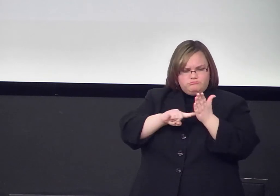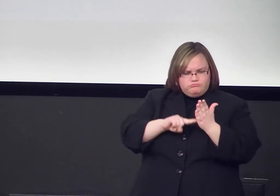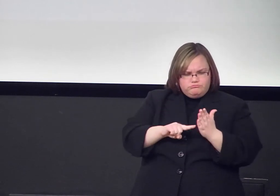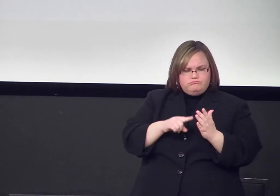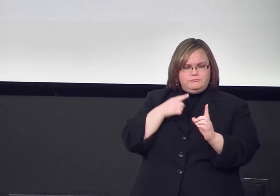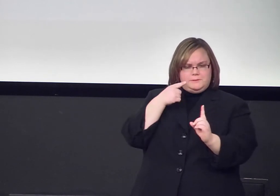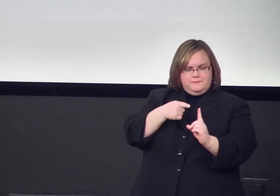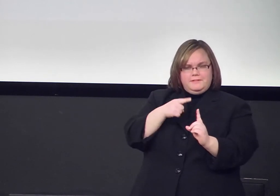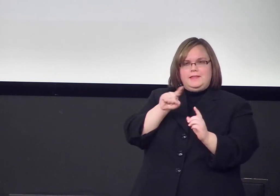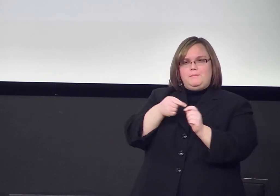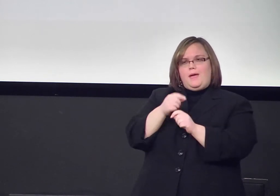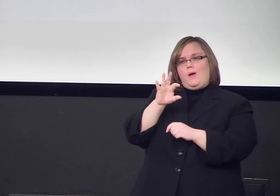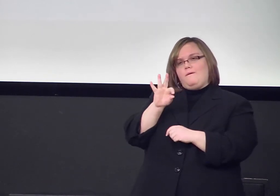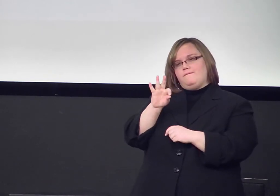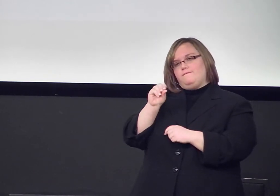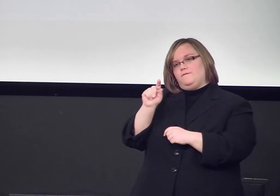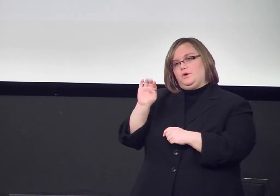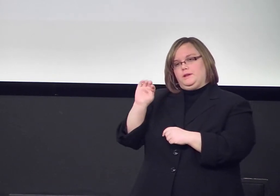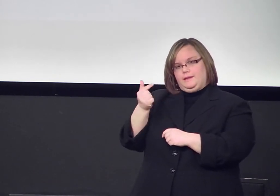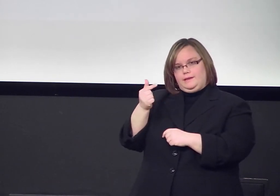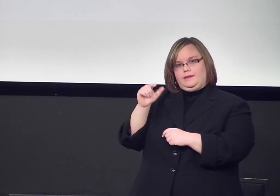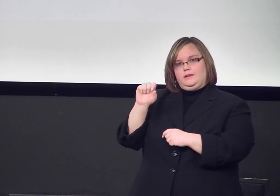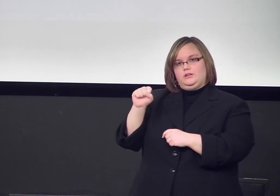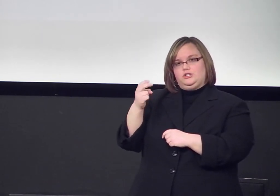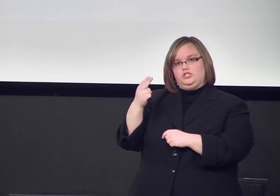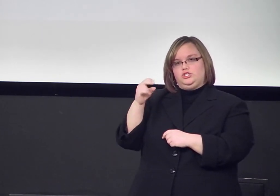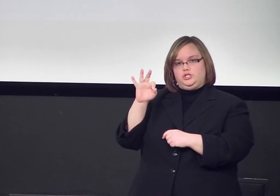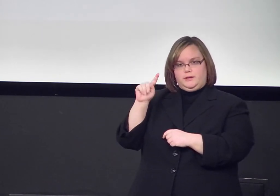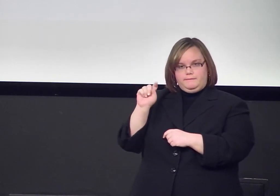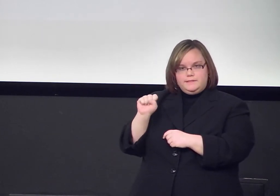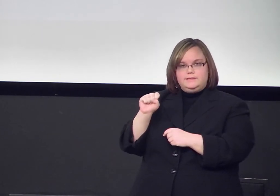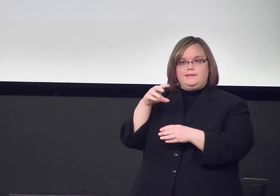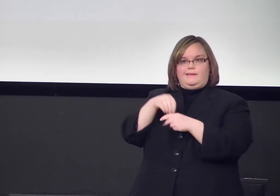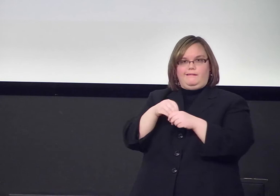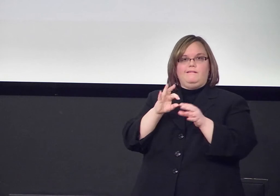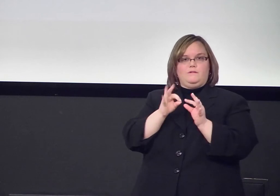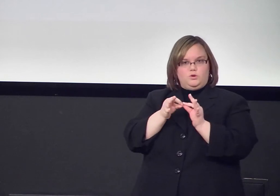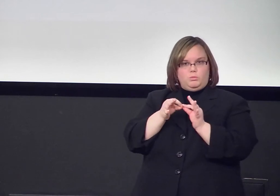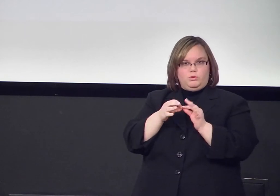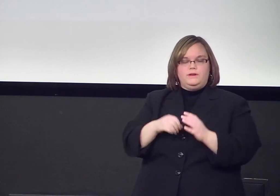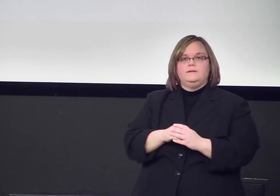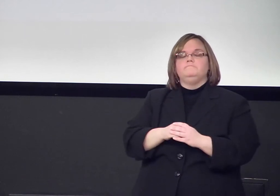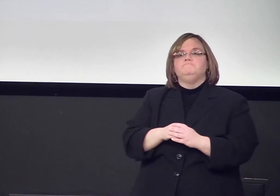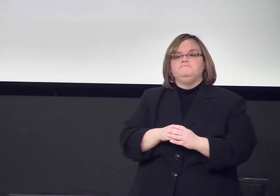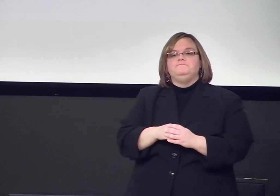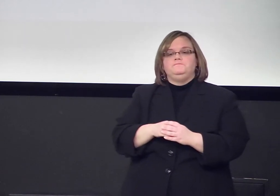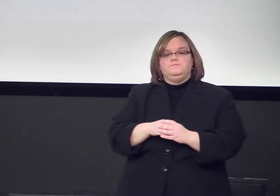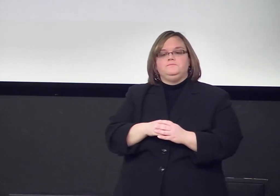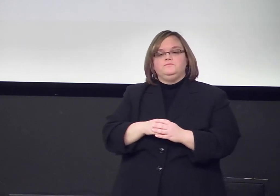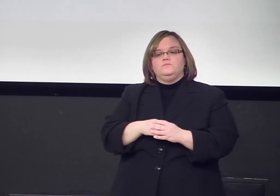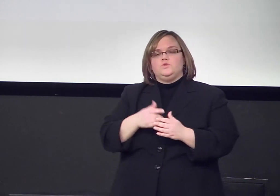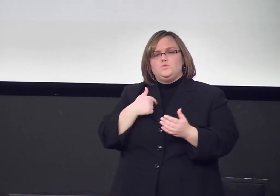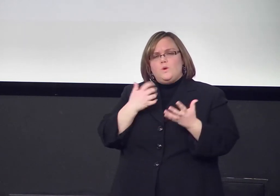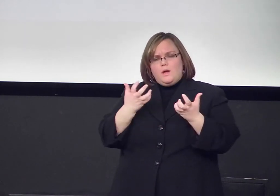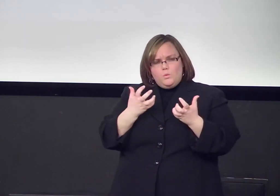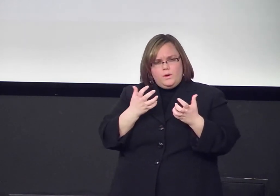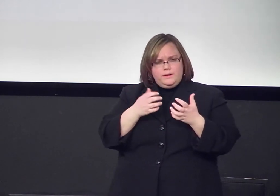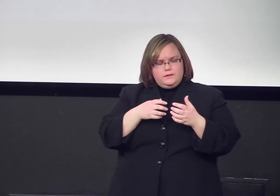And Metzger also looked specifically at footing shifts within interpretations.